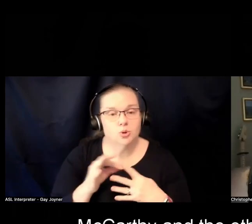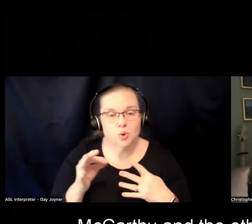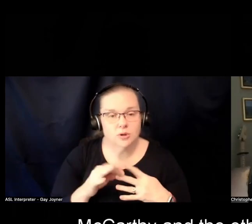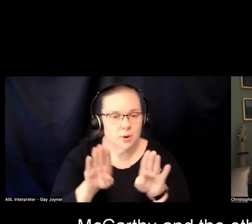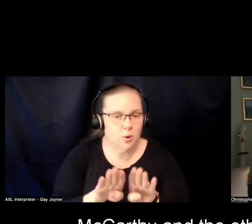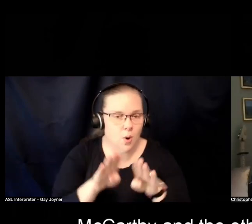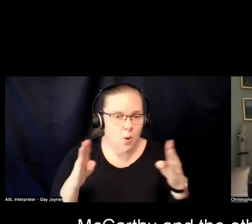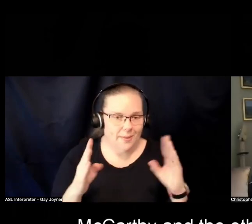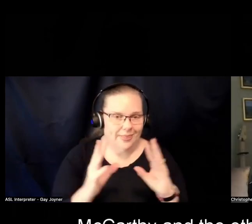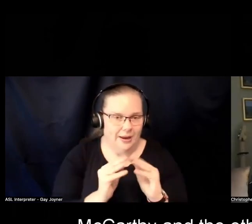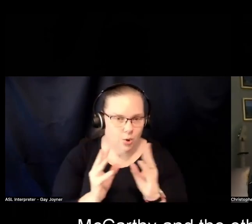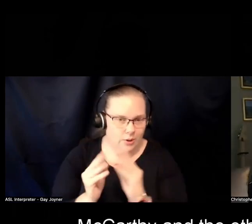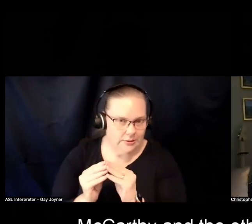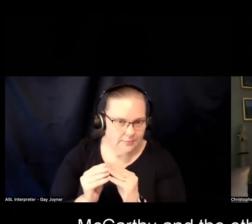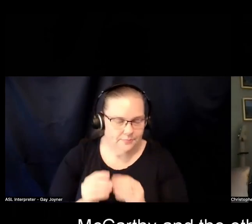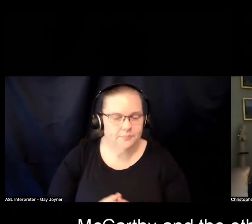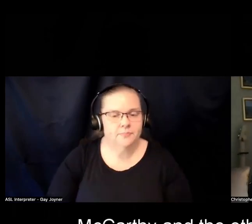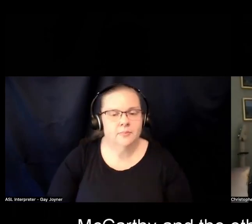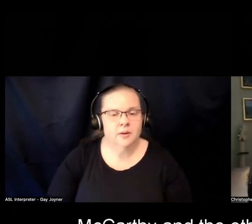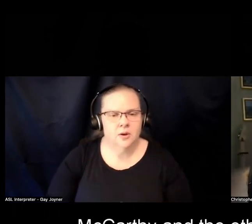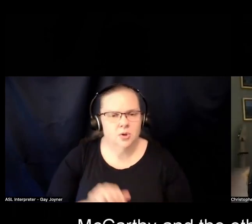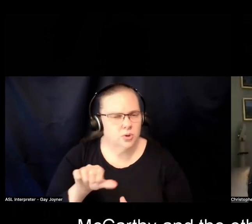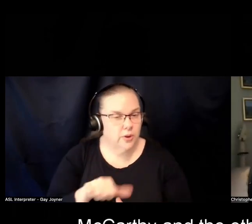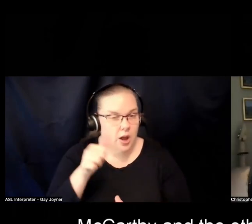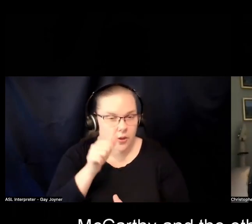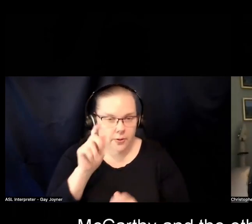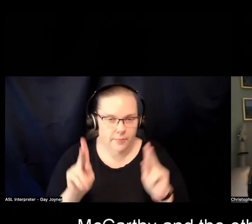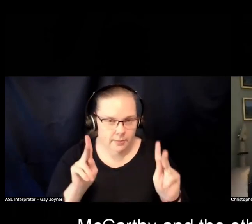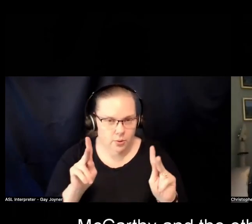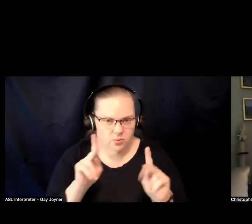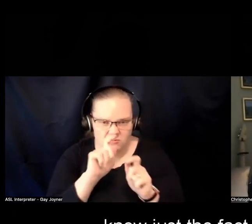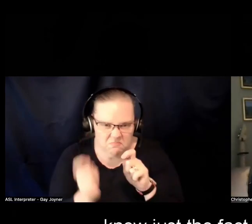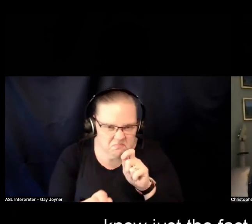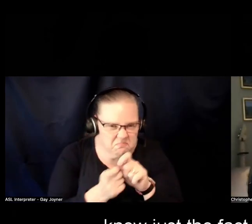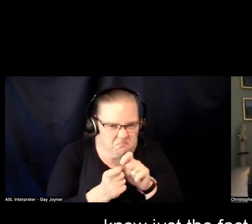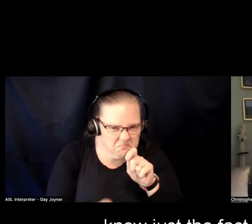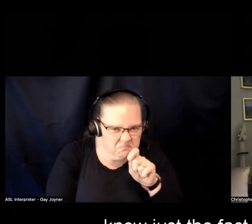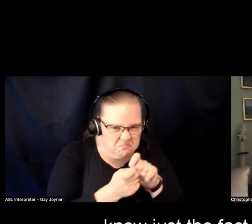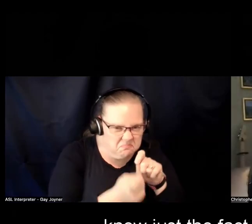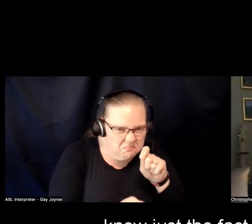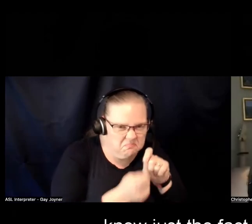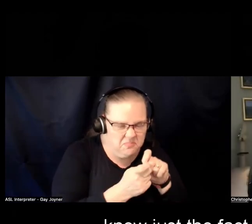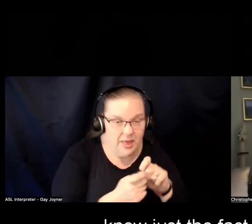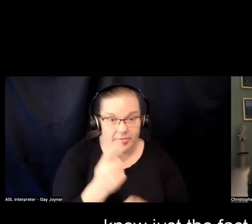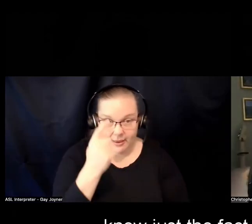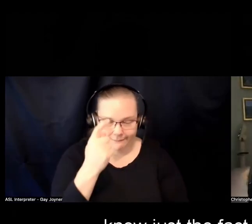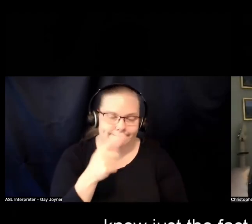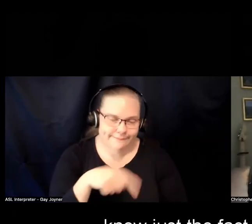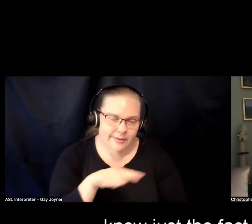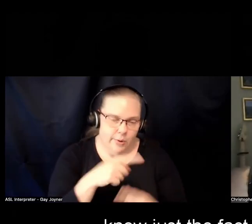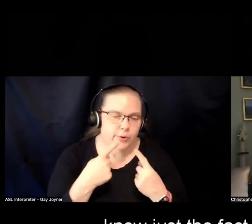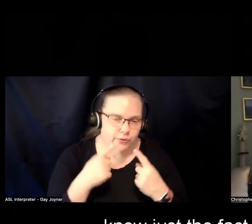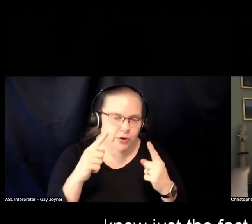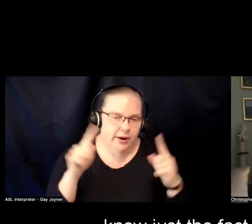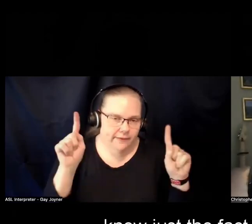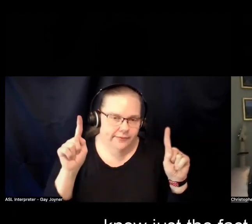McCarthy and the other plotters were triumphant, as they well knew just the fact that a loyalty hearing